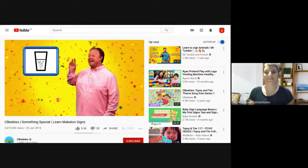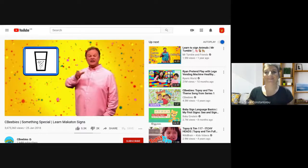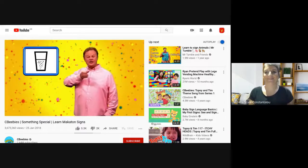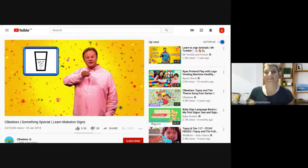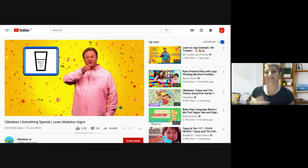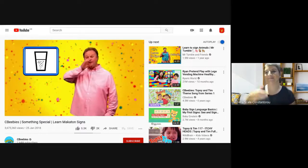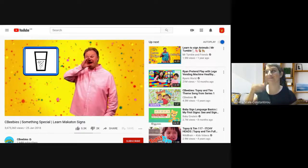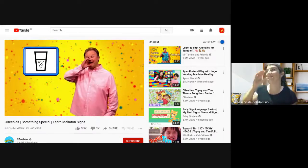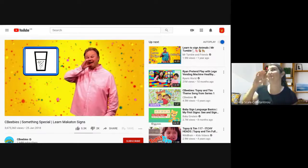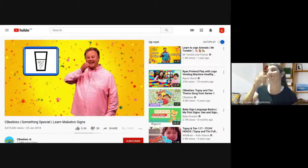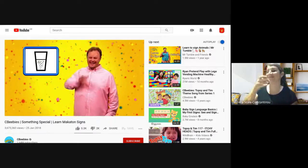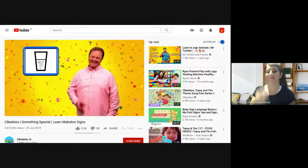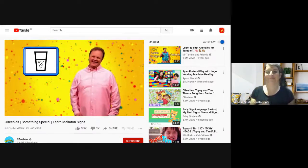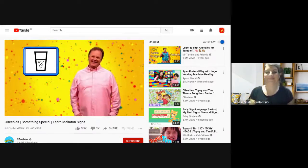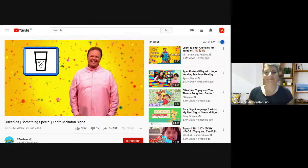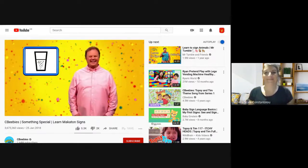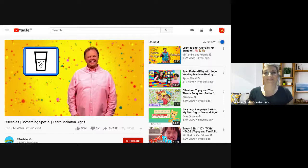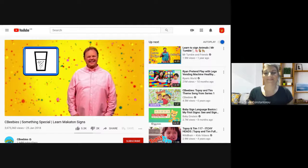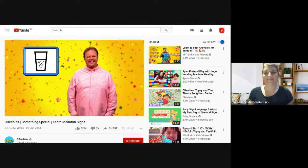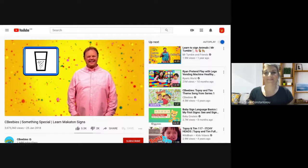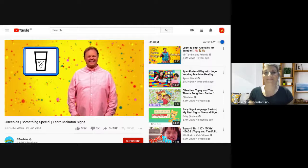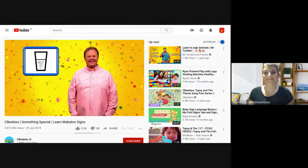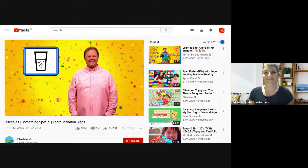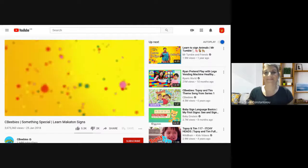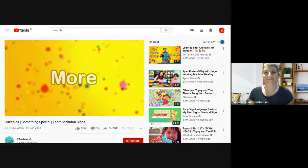Look. Drink.